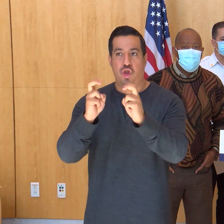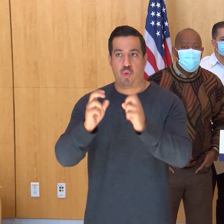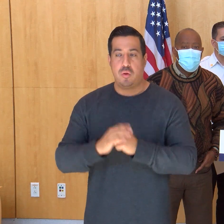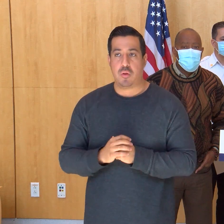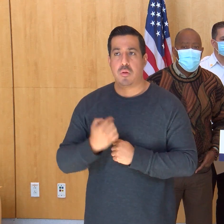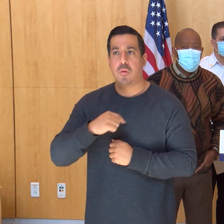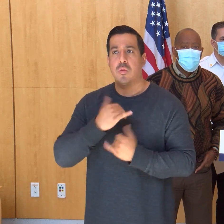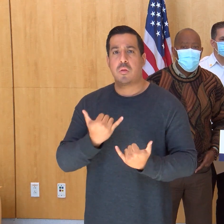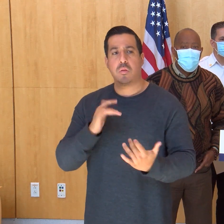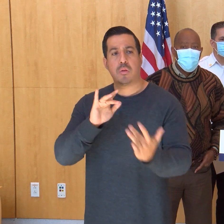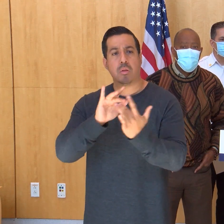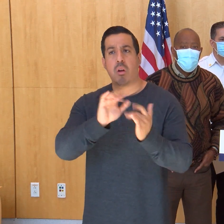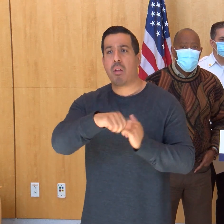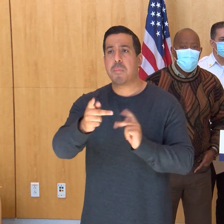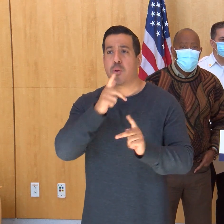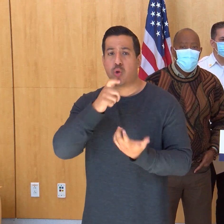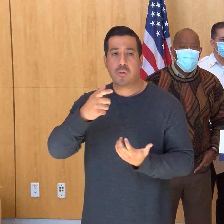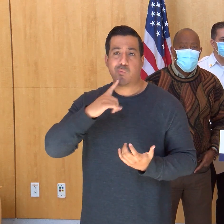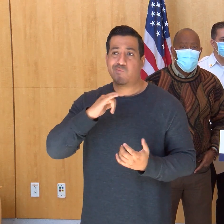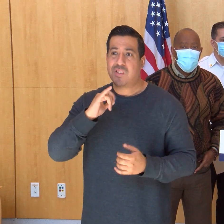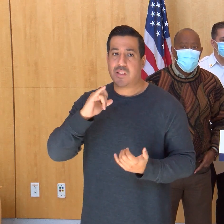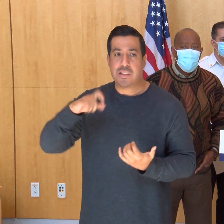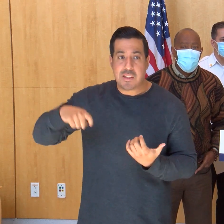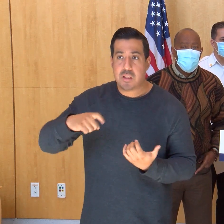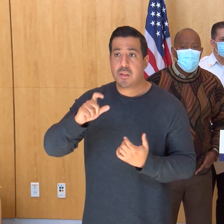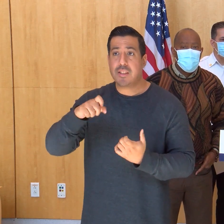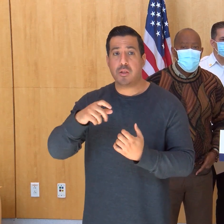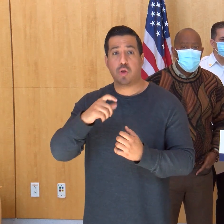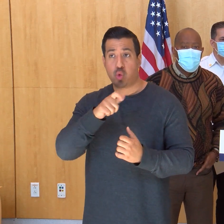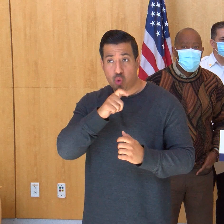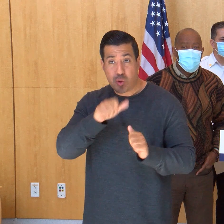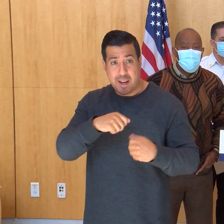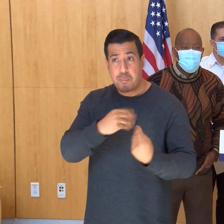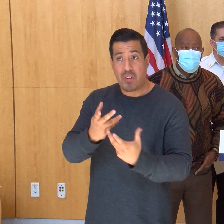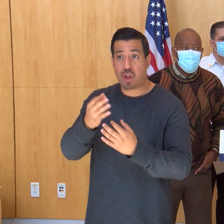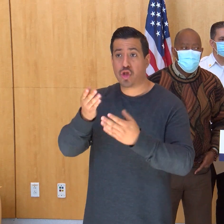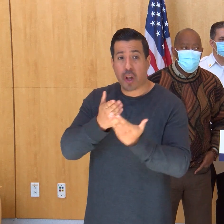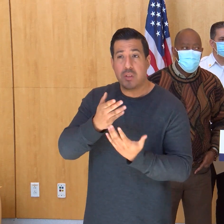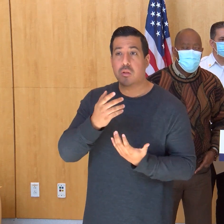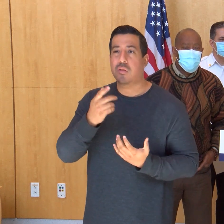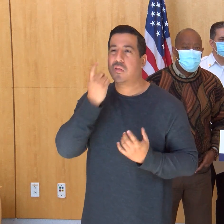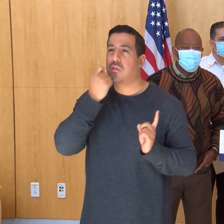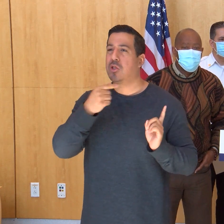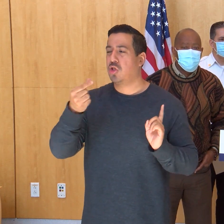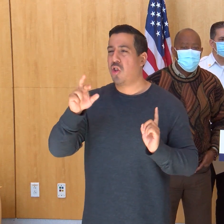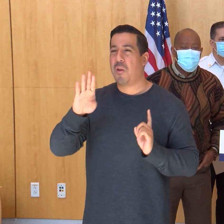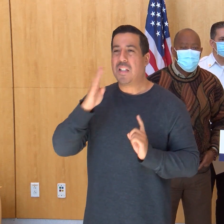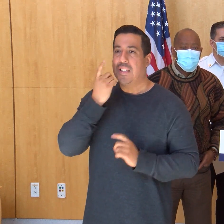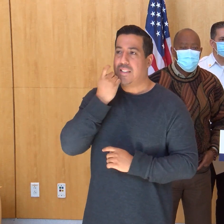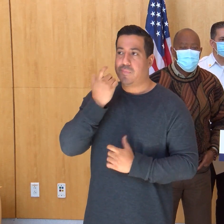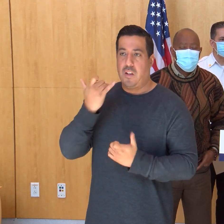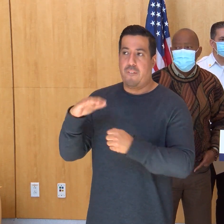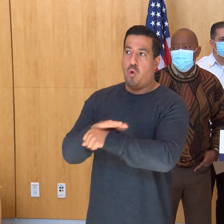are connecting people that are in need with people that can provide services. As the mayor stated, the GRB is full, so